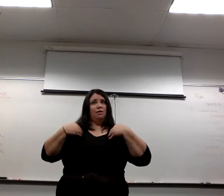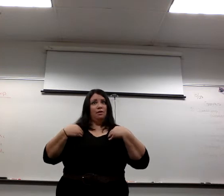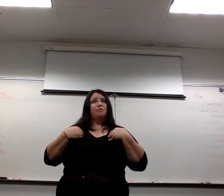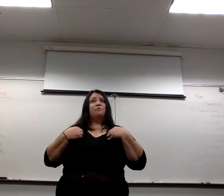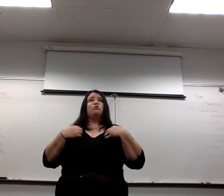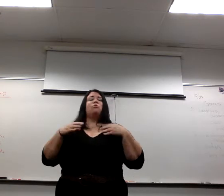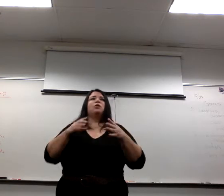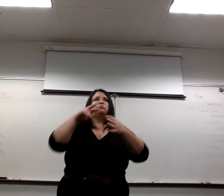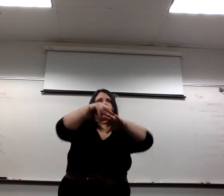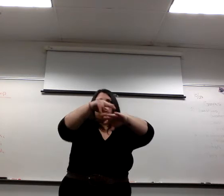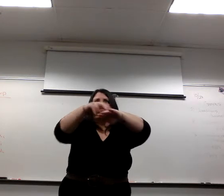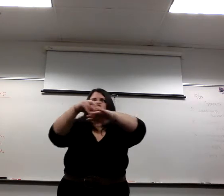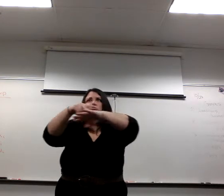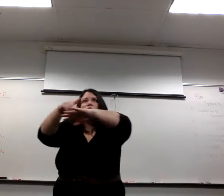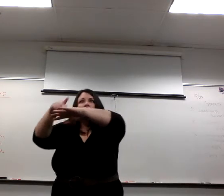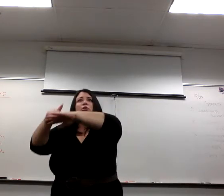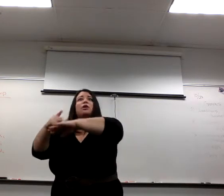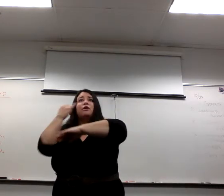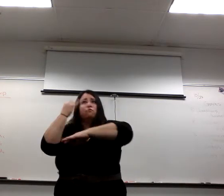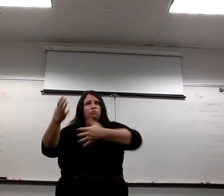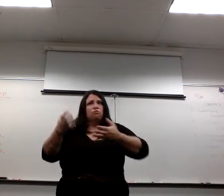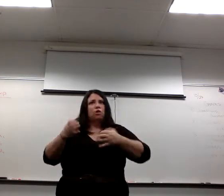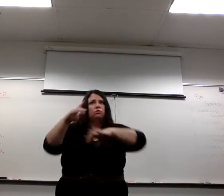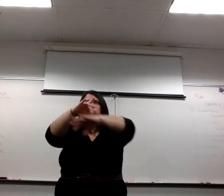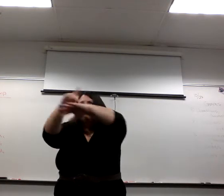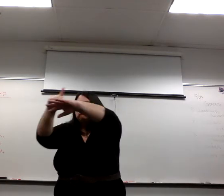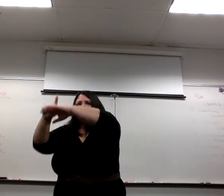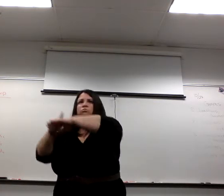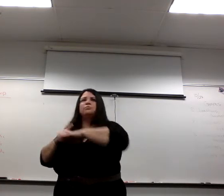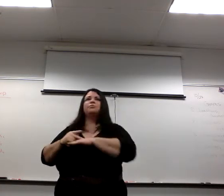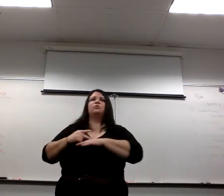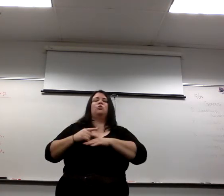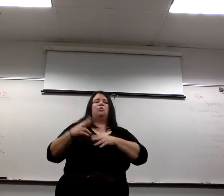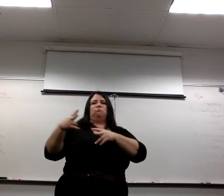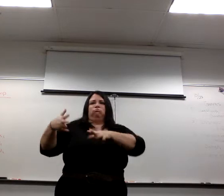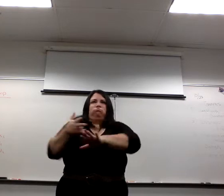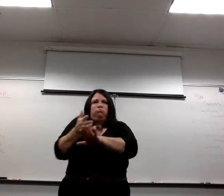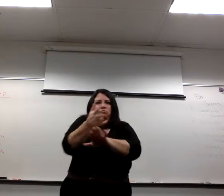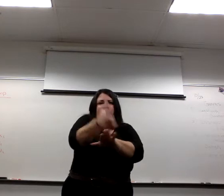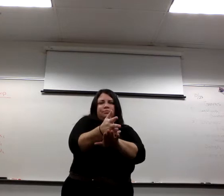So we parked the car, got into our hotel room, unpacked like the backpack we each had,